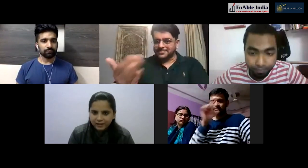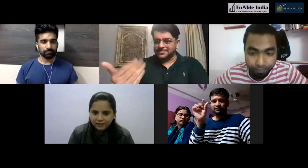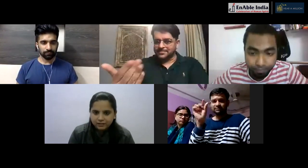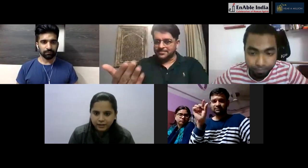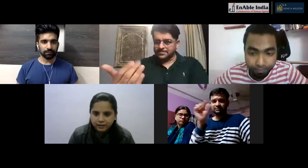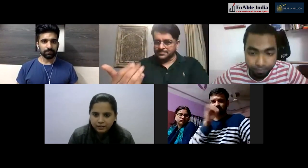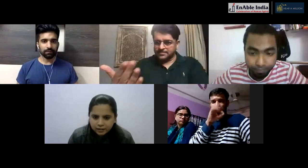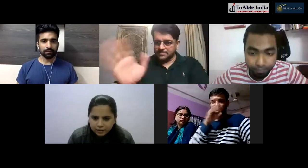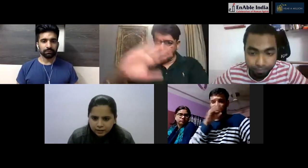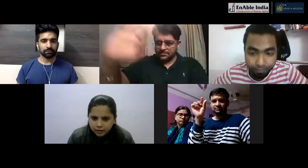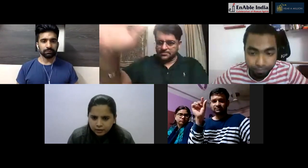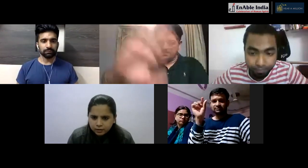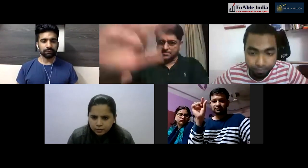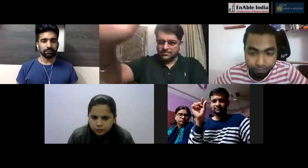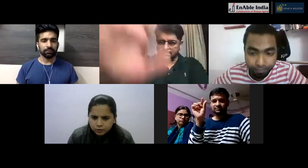yeah, fine.